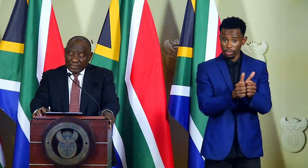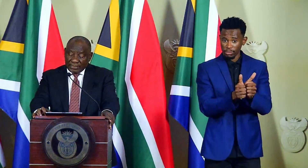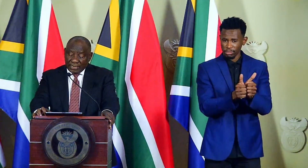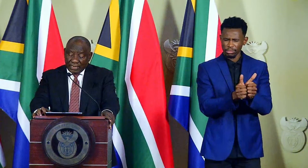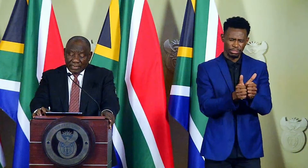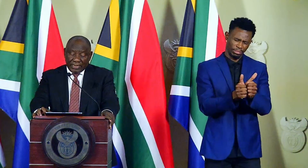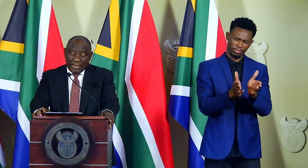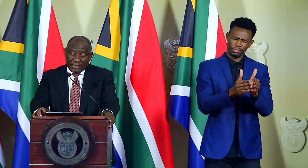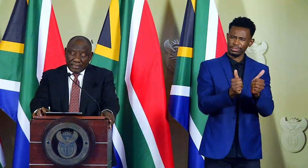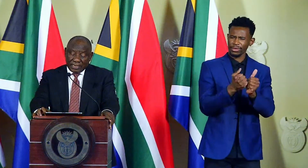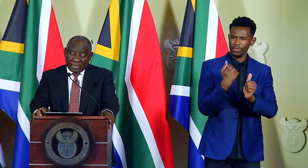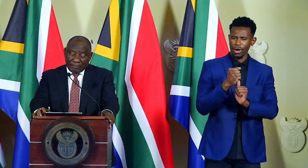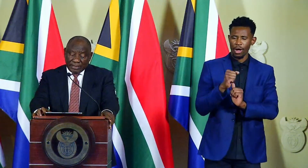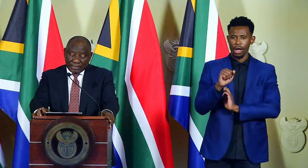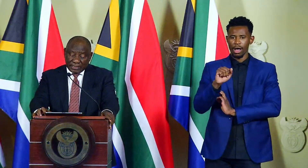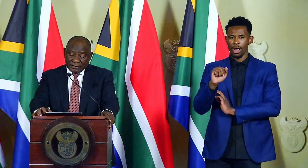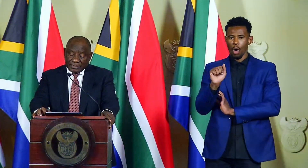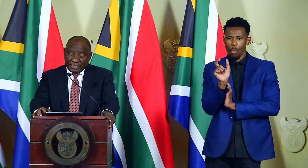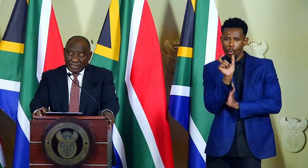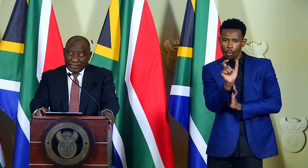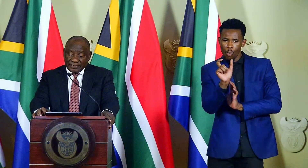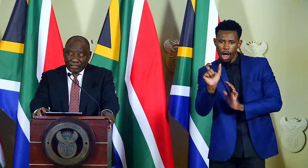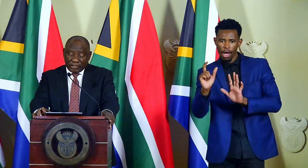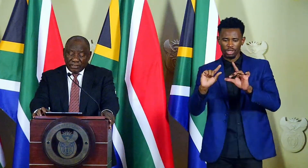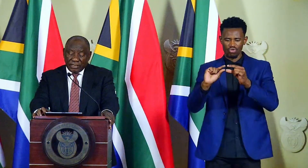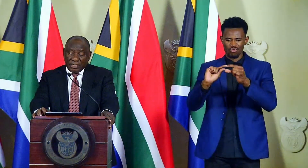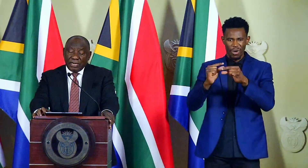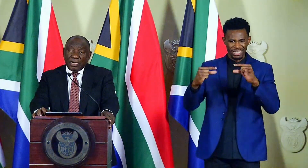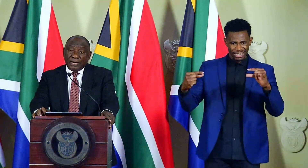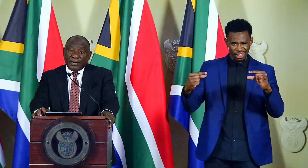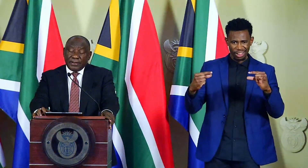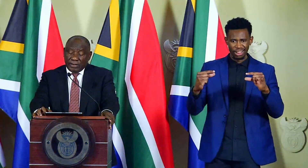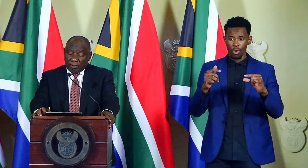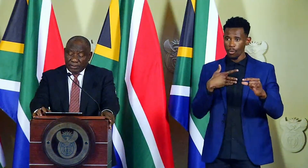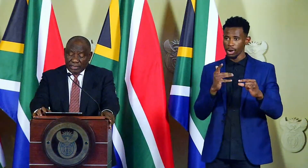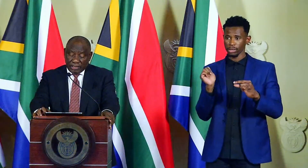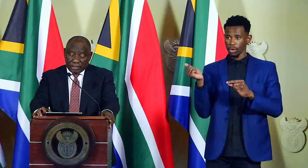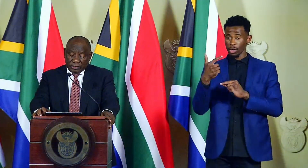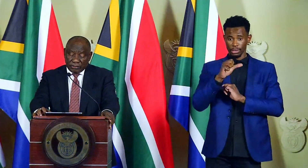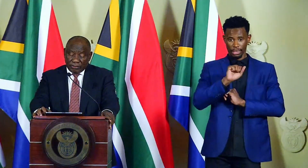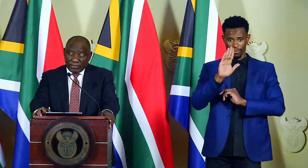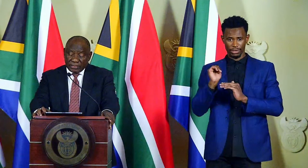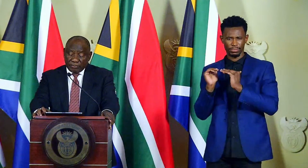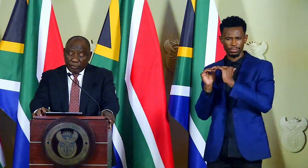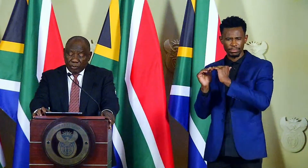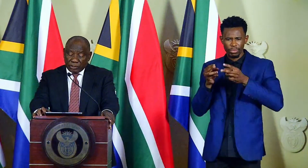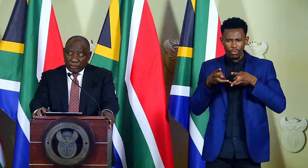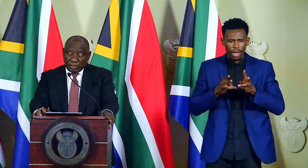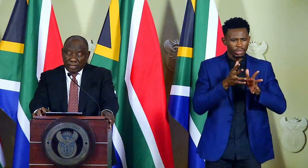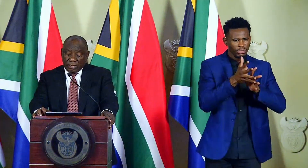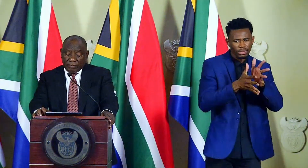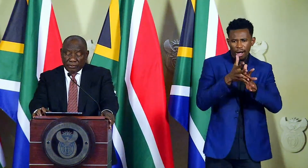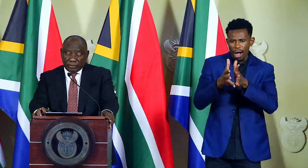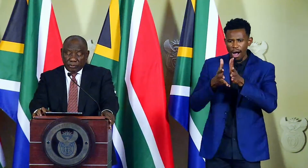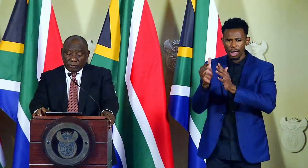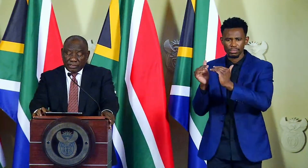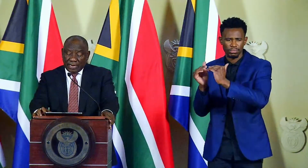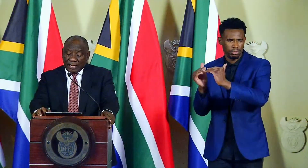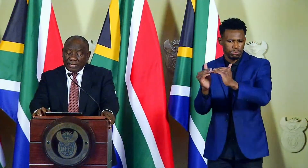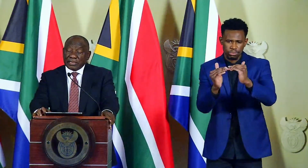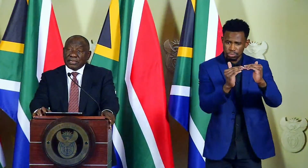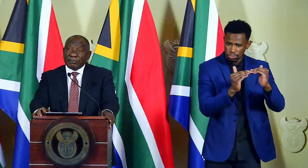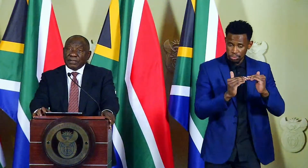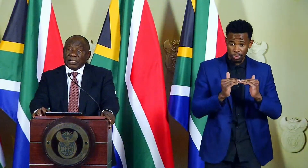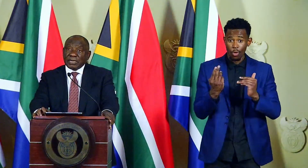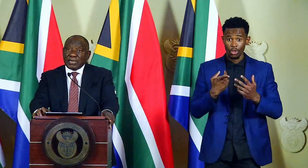on lexical and grammatical standardization, and the recommendations of the report produced